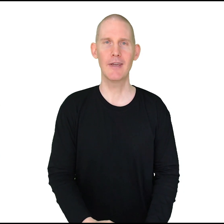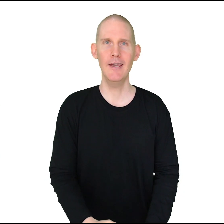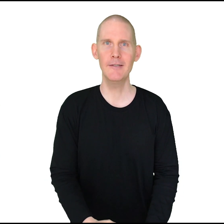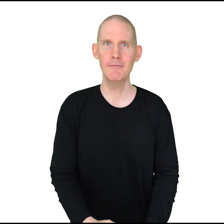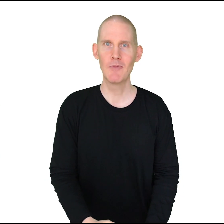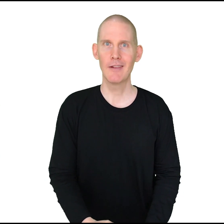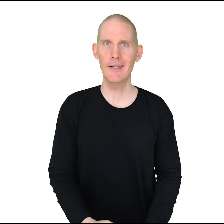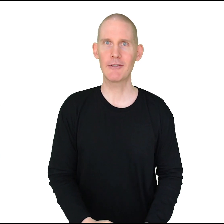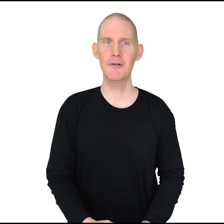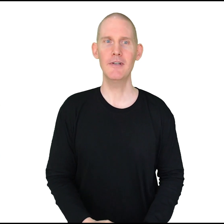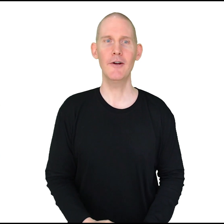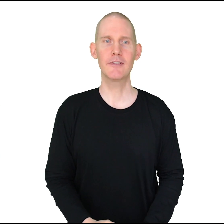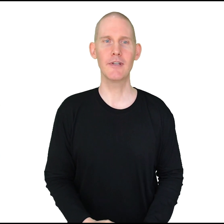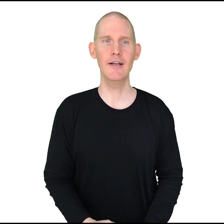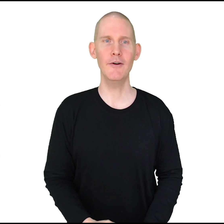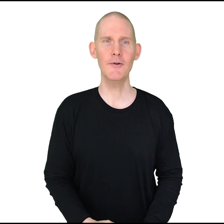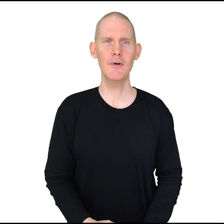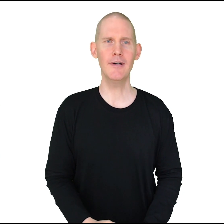Okay, let's learn how to sign another word.